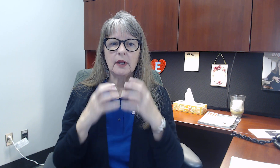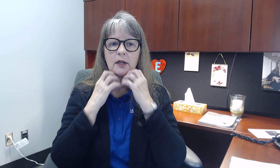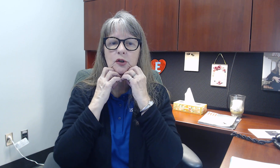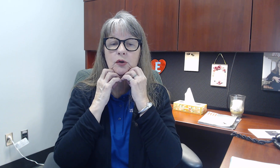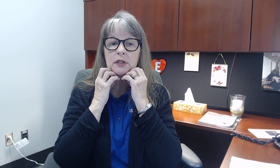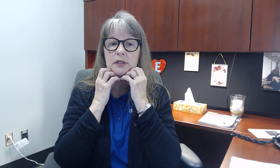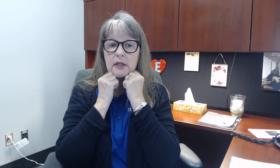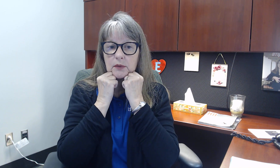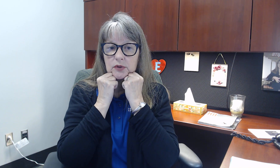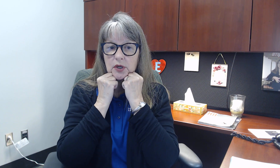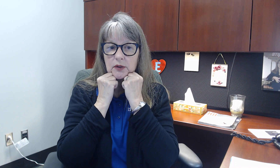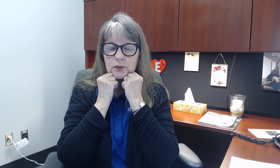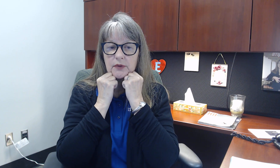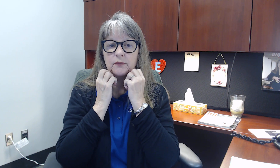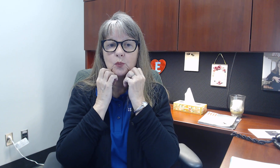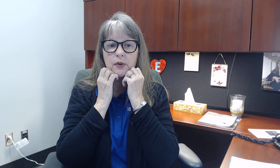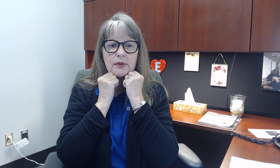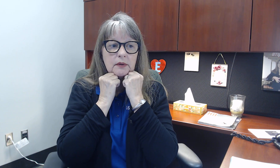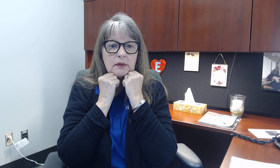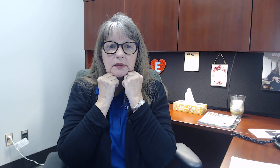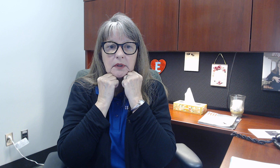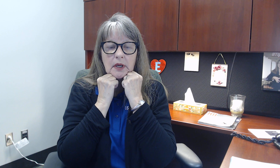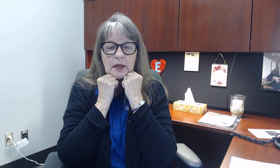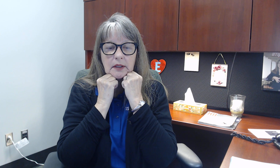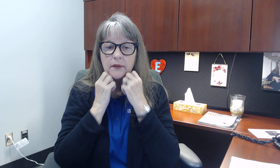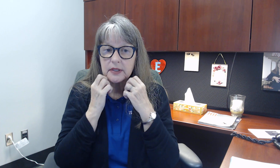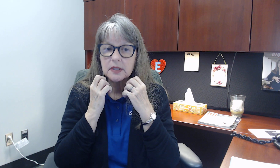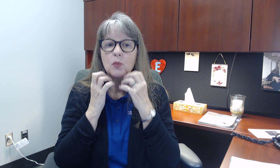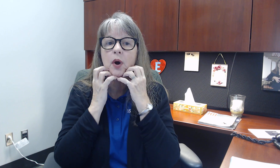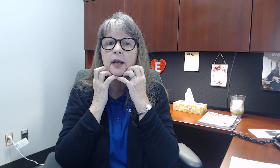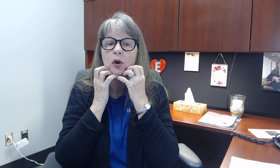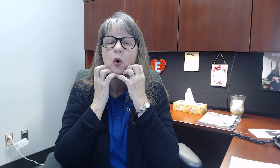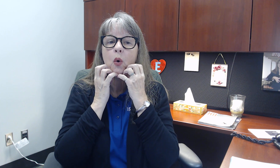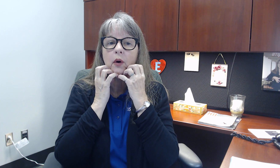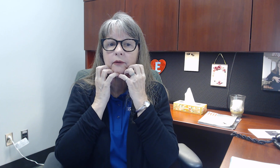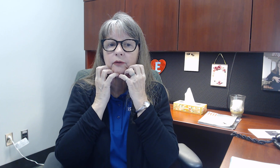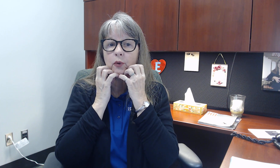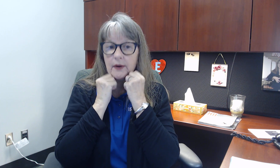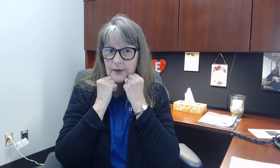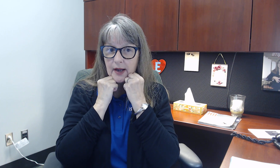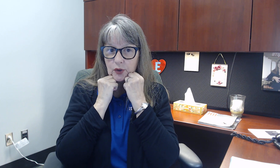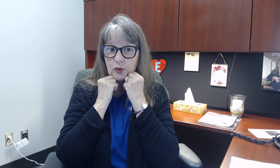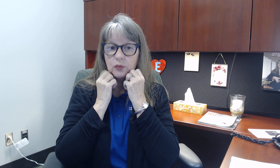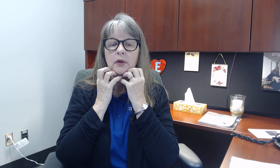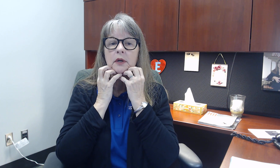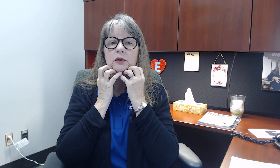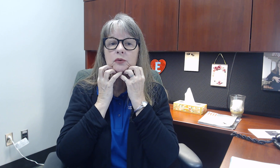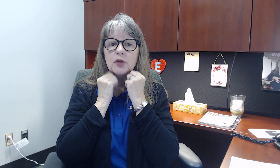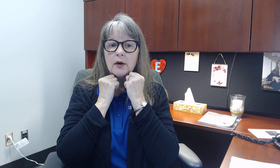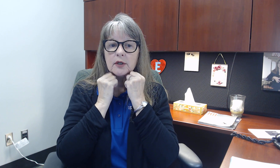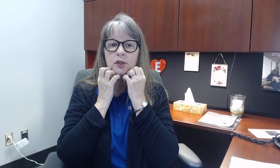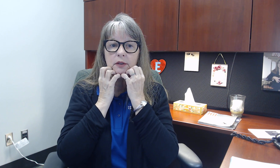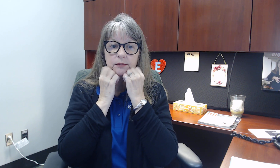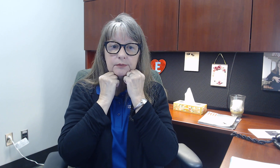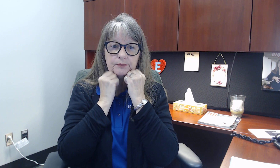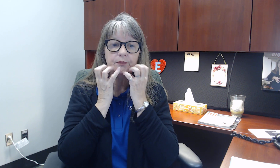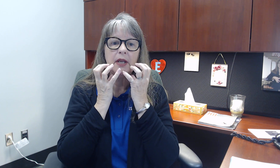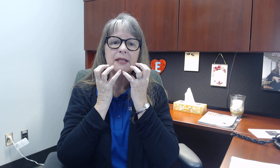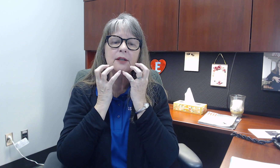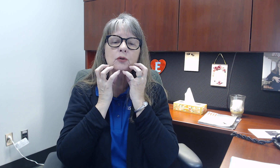you can say that with cherish with loving someone or of great value. You cherish it, and it's like you're